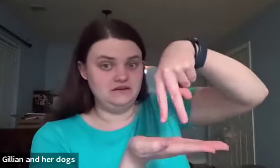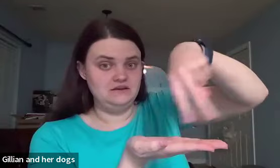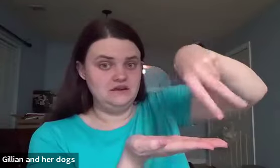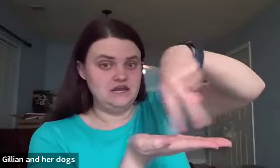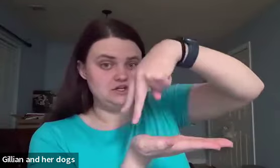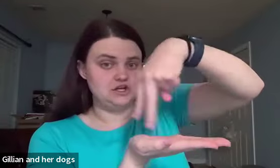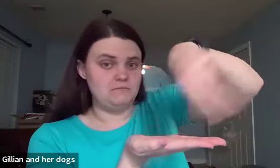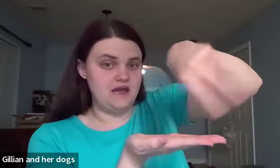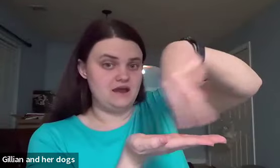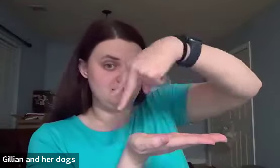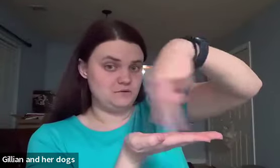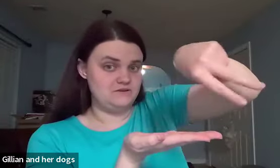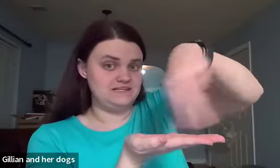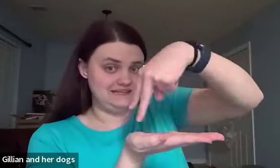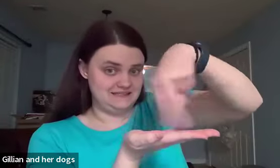V, and you're going to go back and forth, dance.